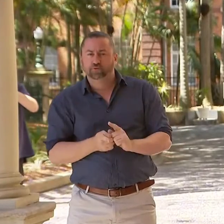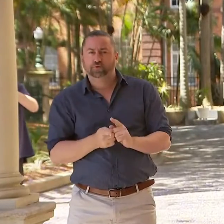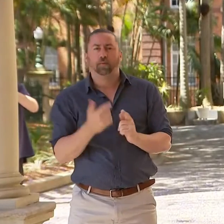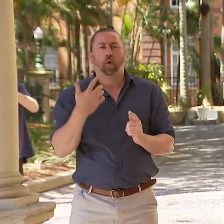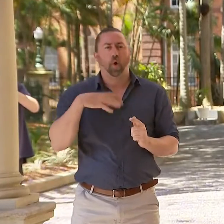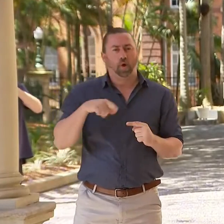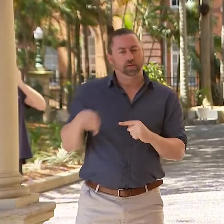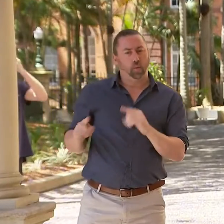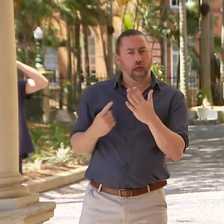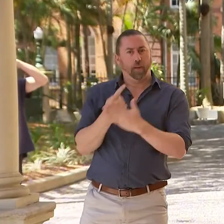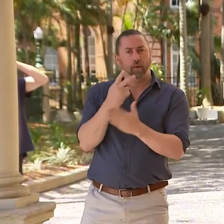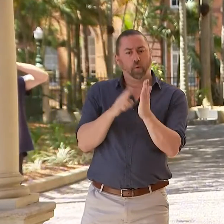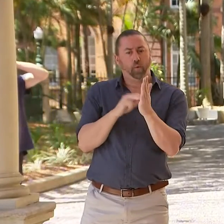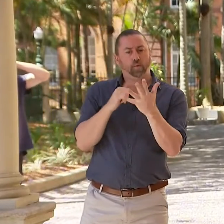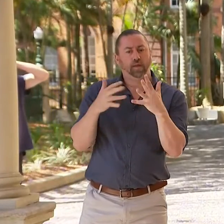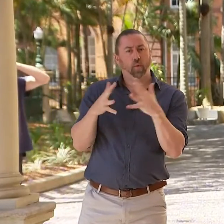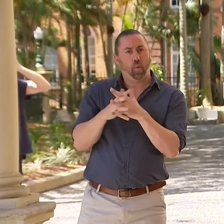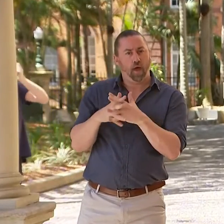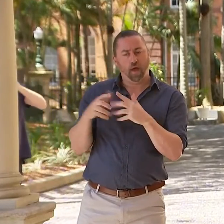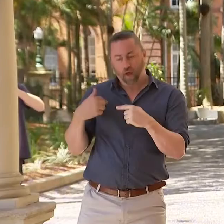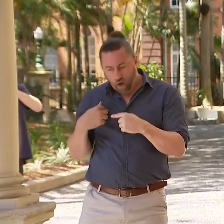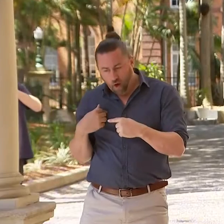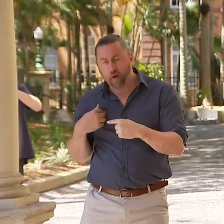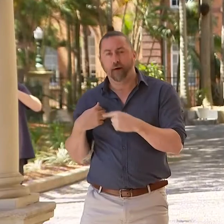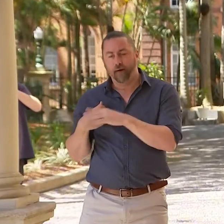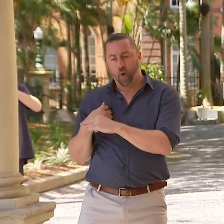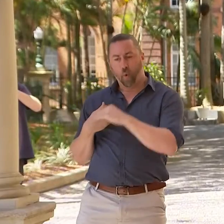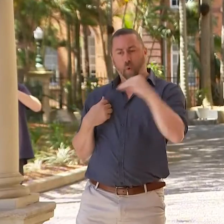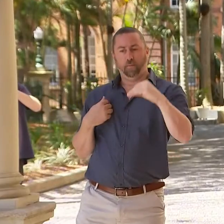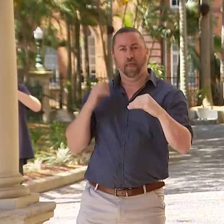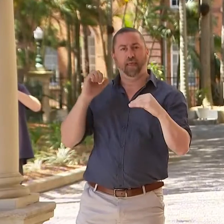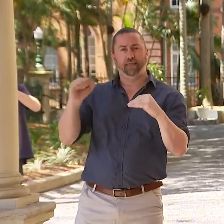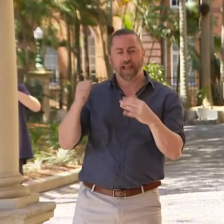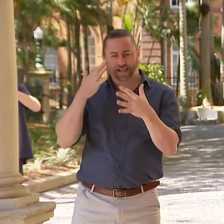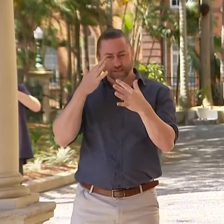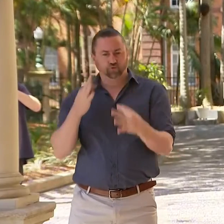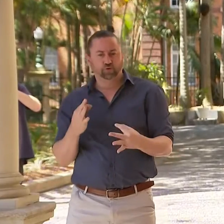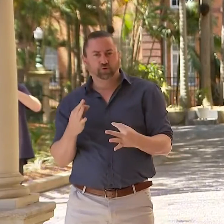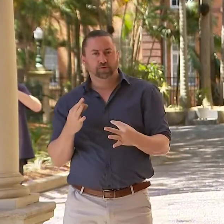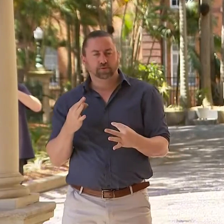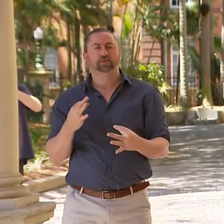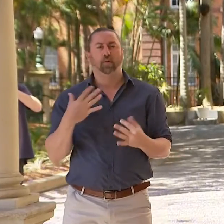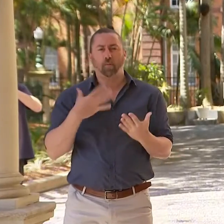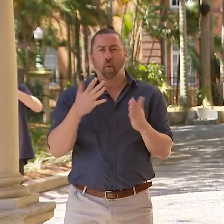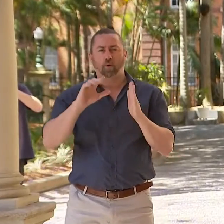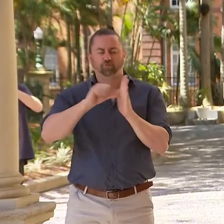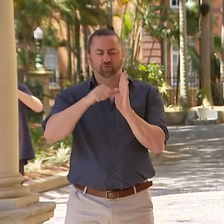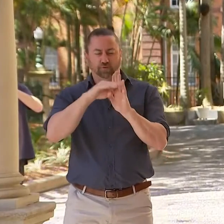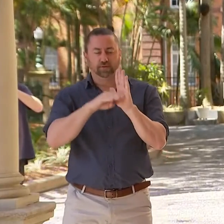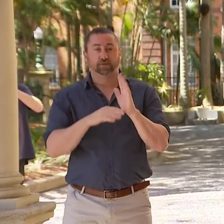reciprocating the decision of the New South Wales government to increase restrictions in the Lismore area.